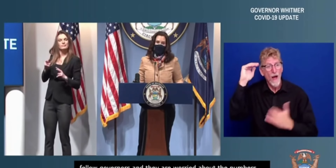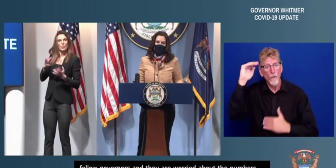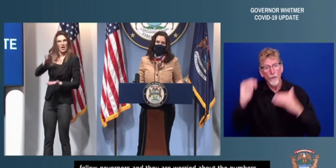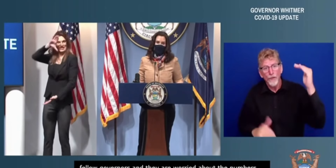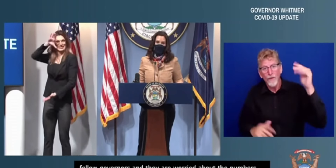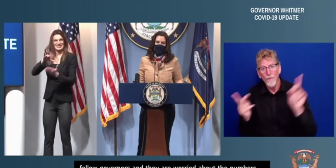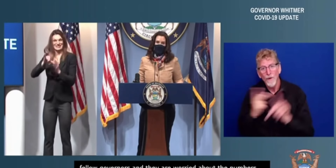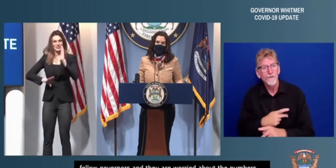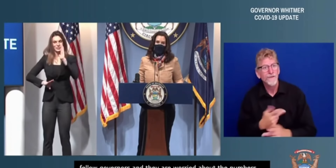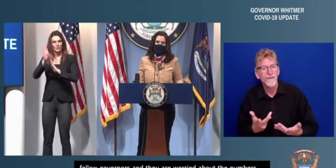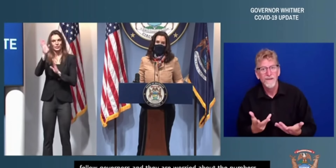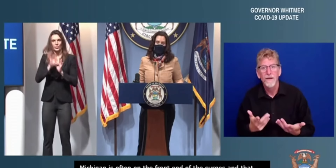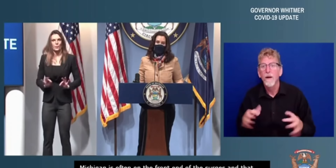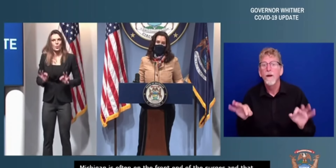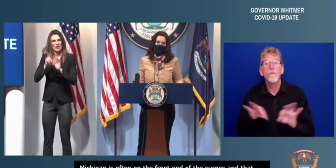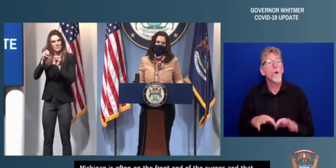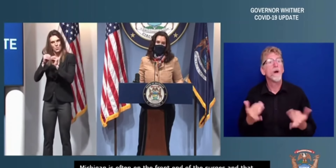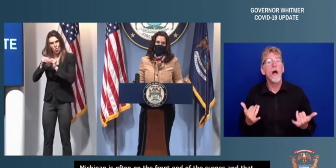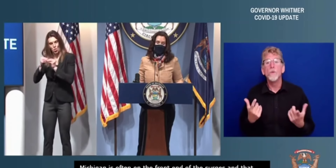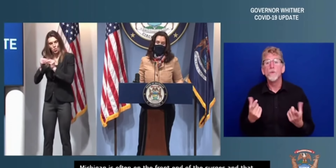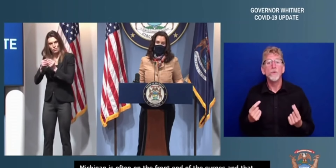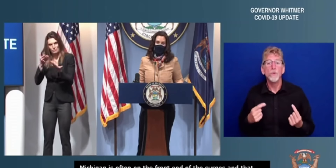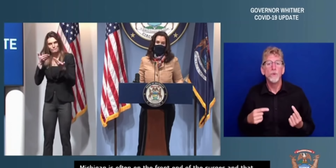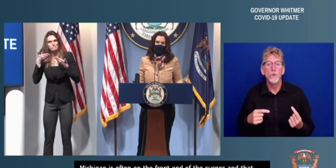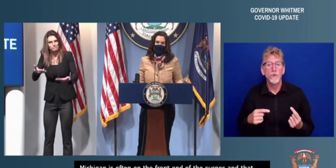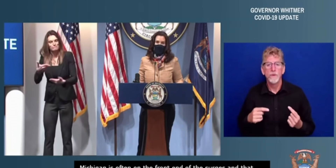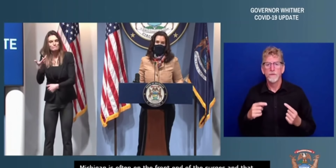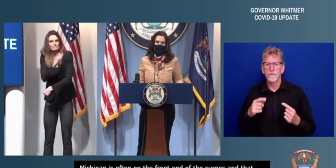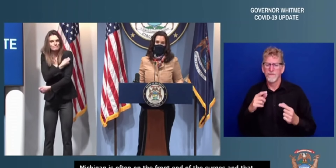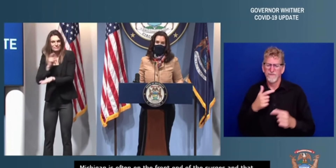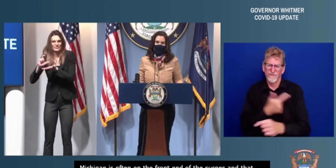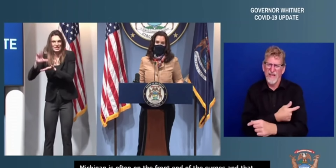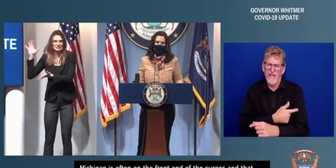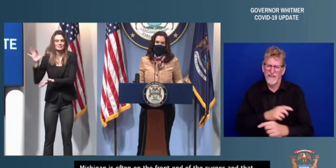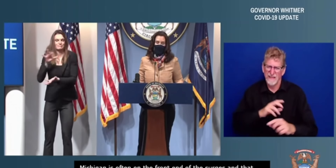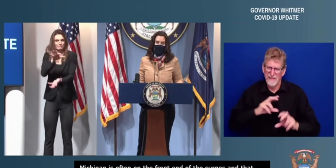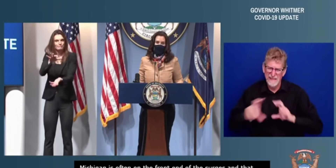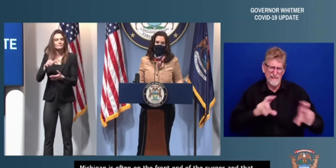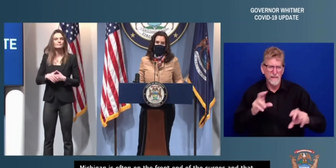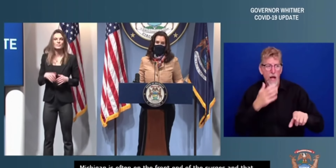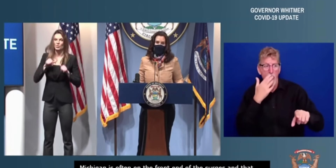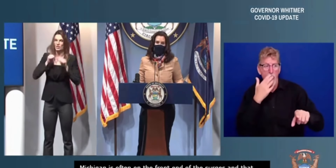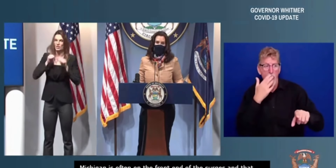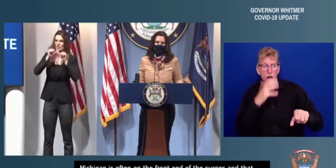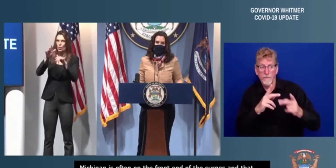surge vaccines into hotspots, and I'll continue fighting for that.